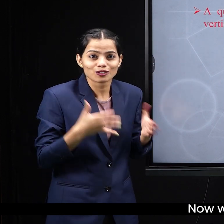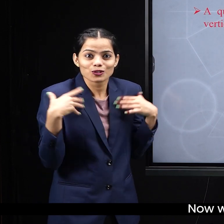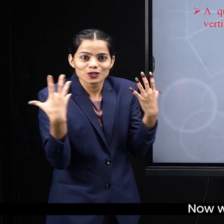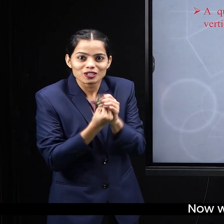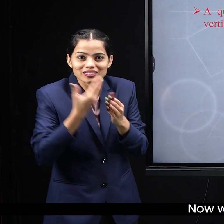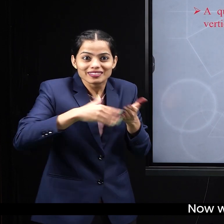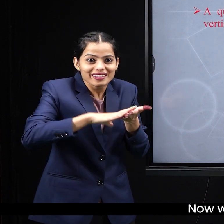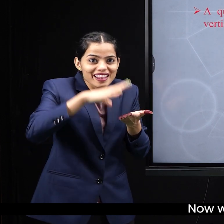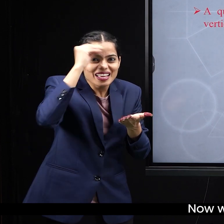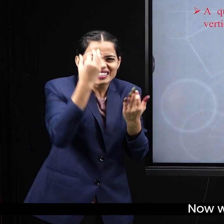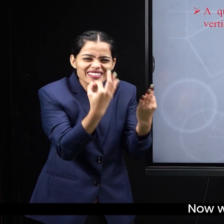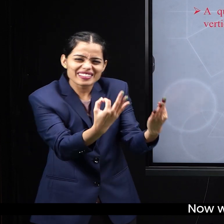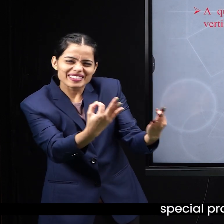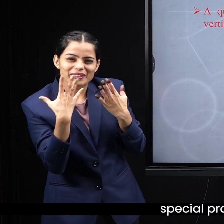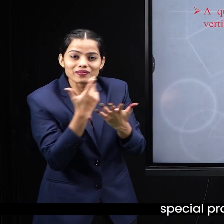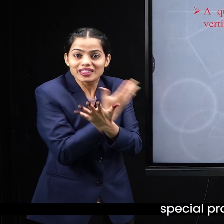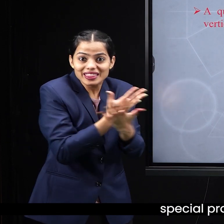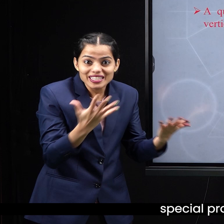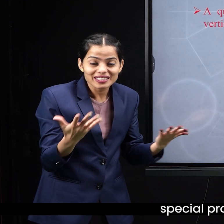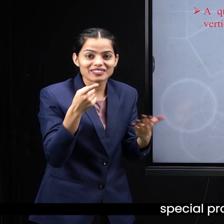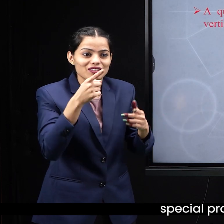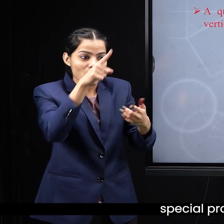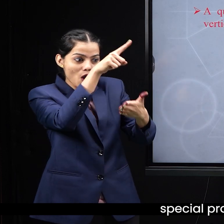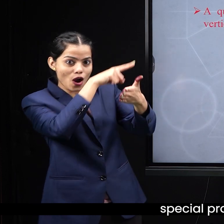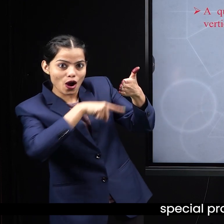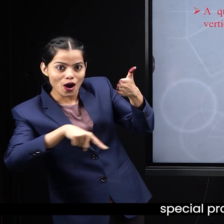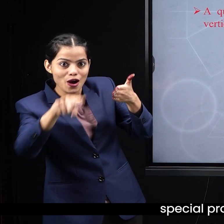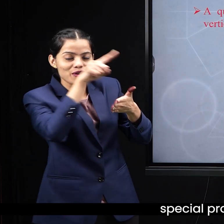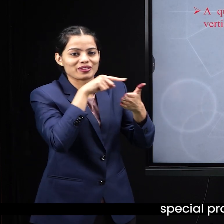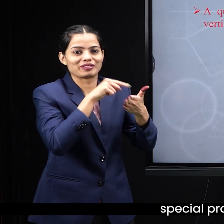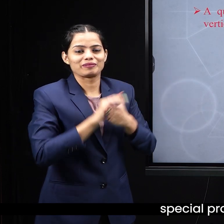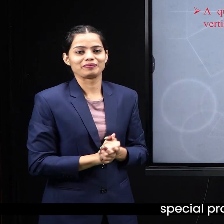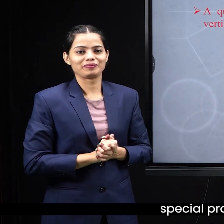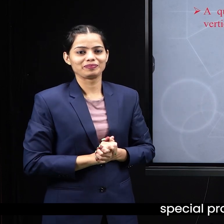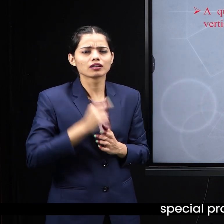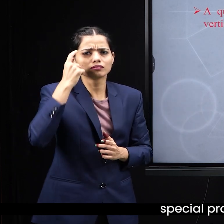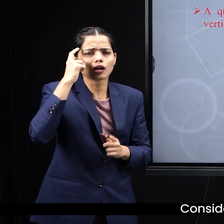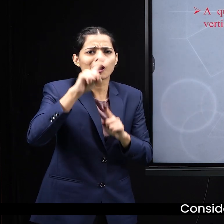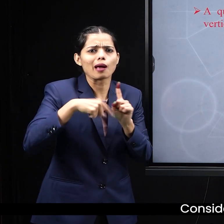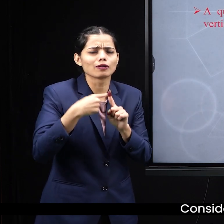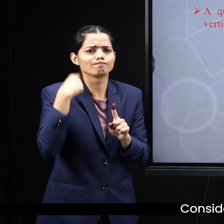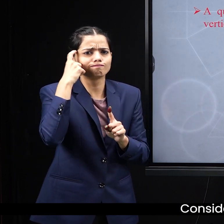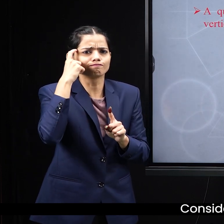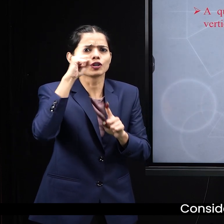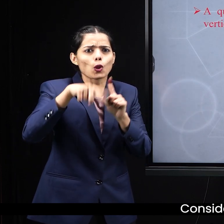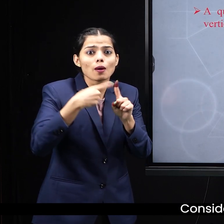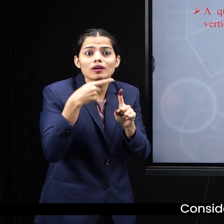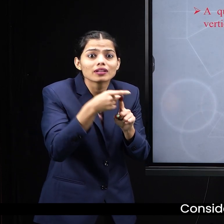Now we are going to learn the special property of cyclic quadrilateral. Consider the